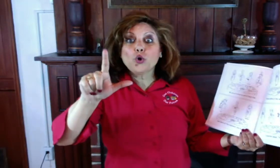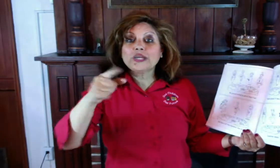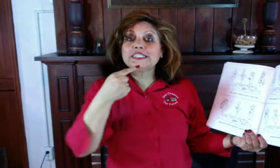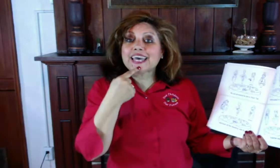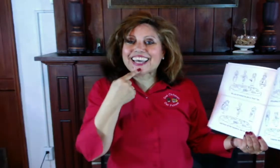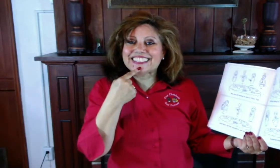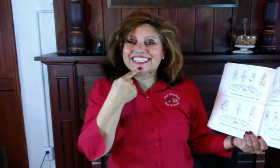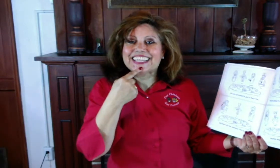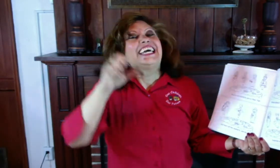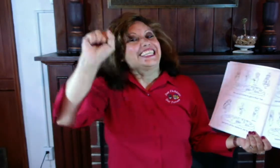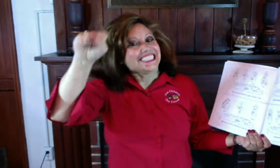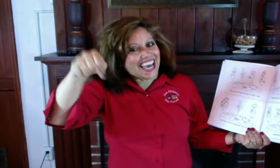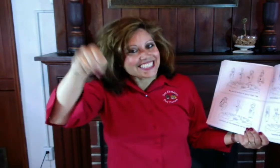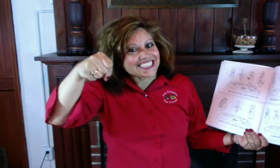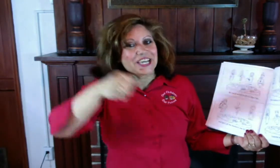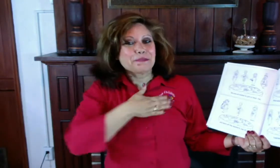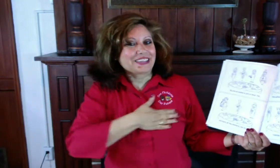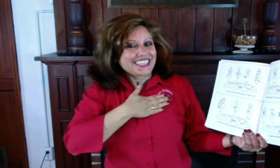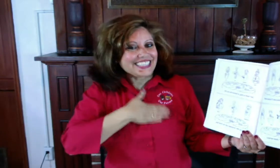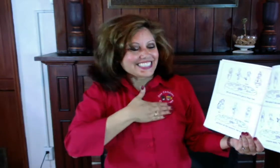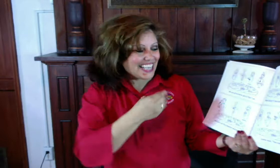Lauren says, "Yes, please."